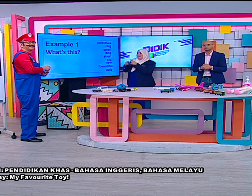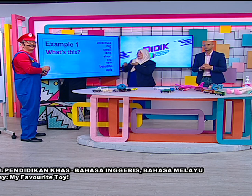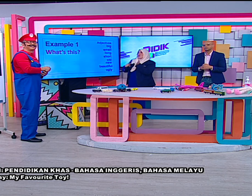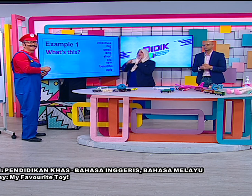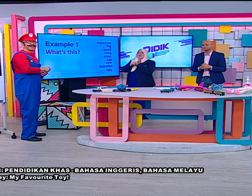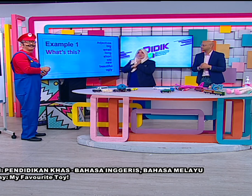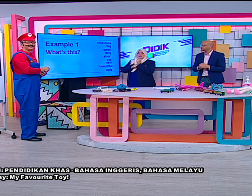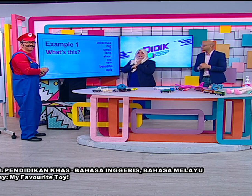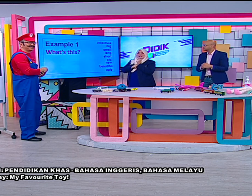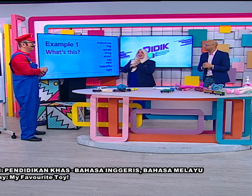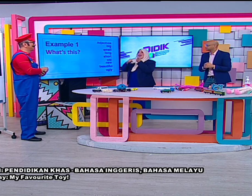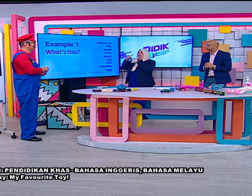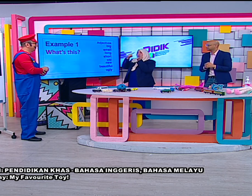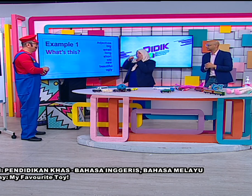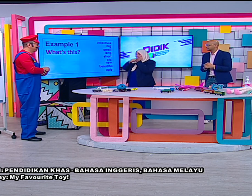Okay.